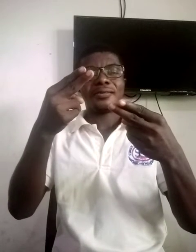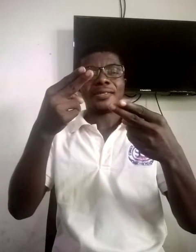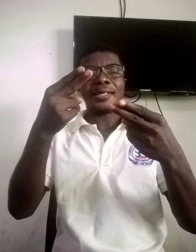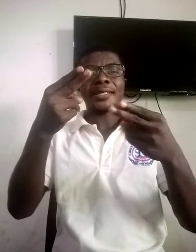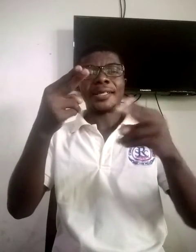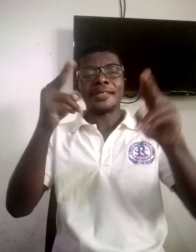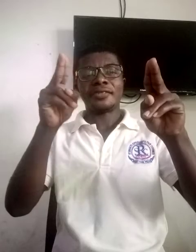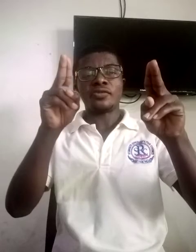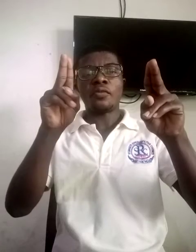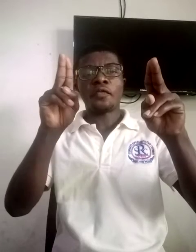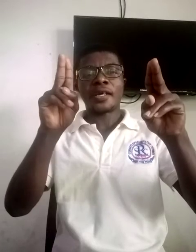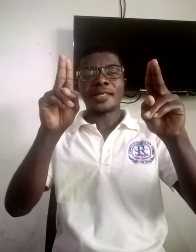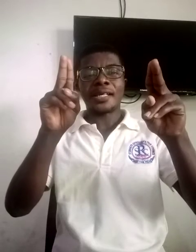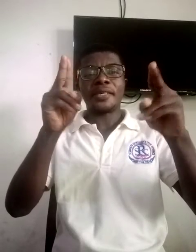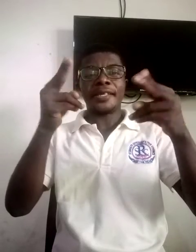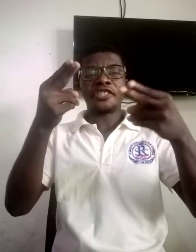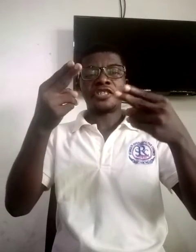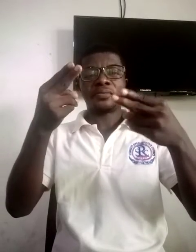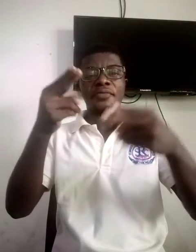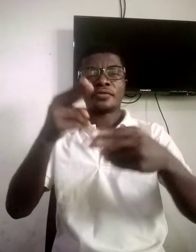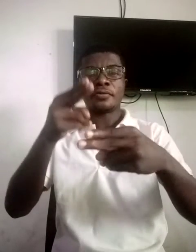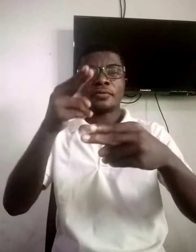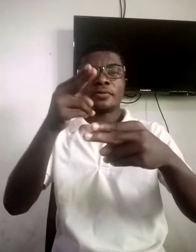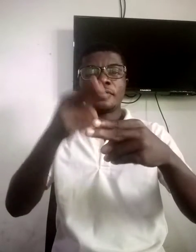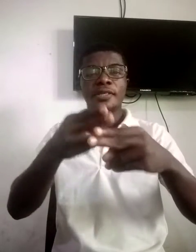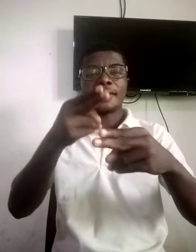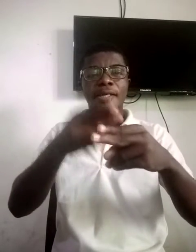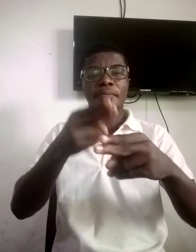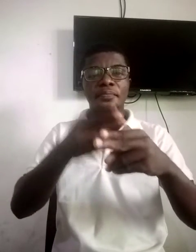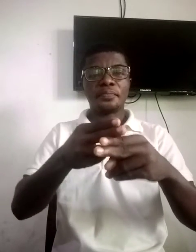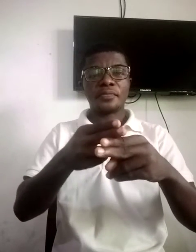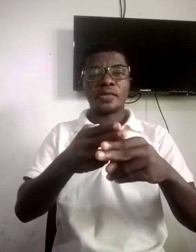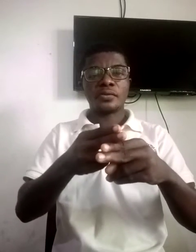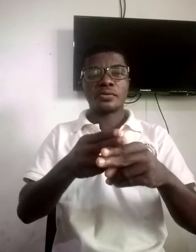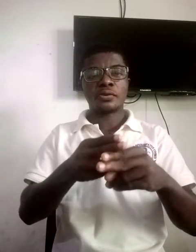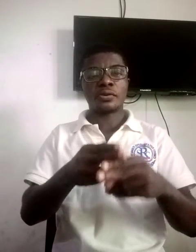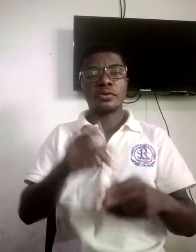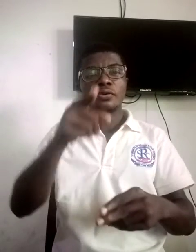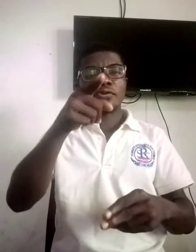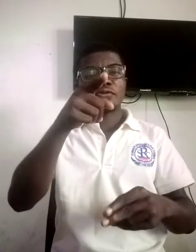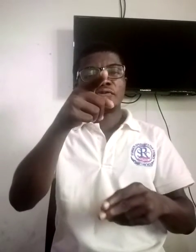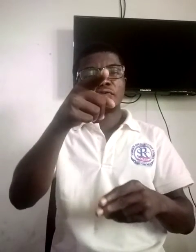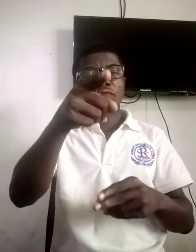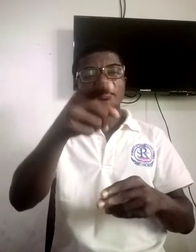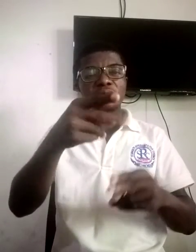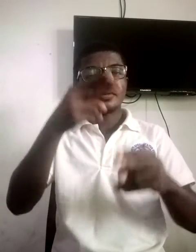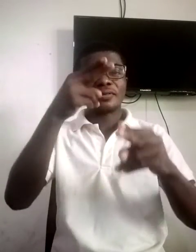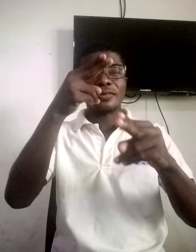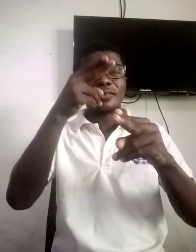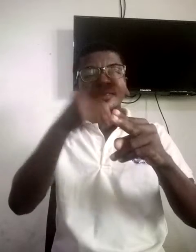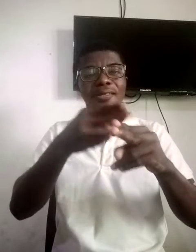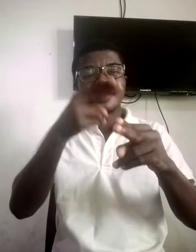the letter H. So both hands adapt the H. So name. So you,